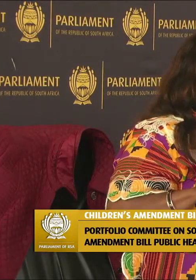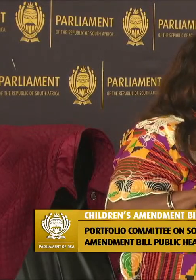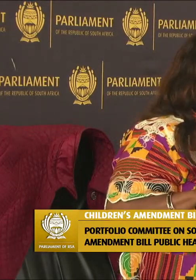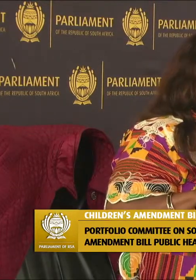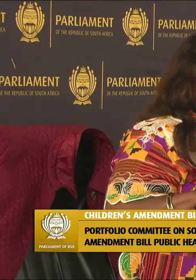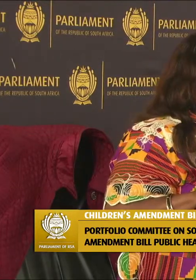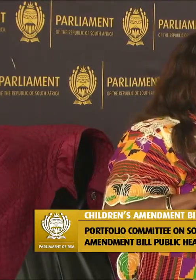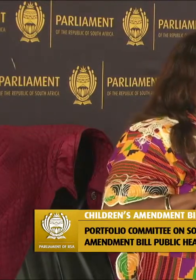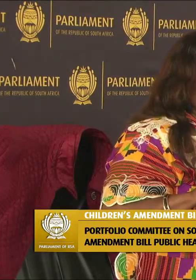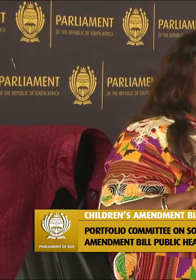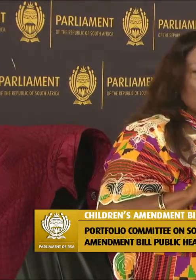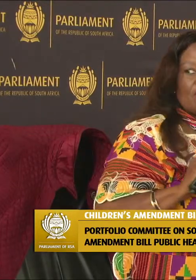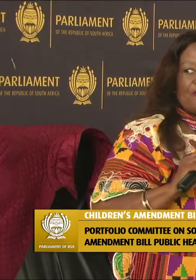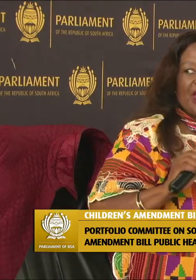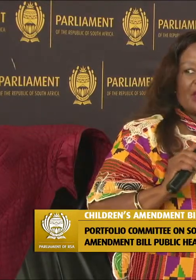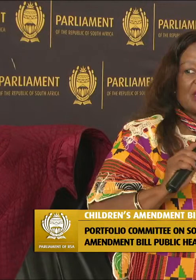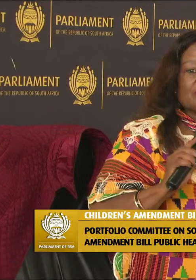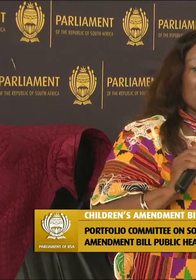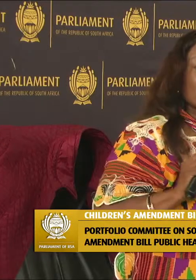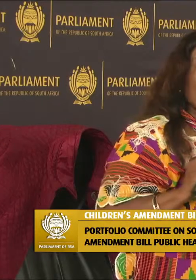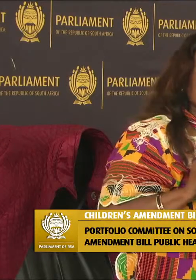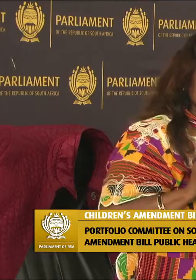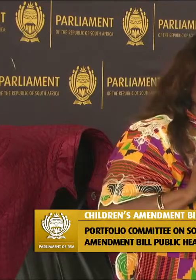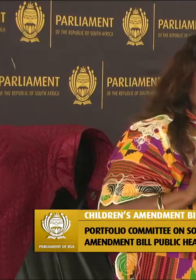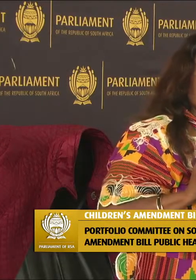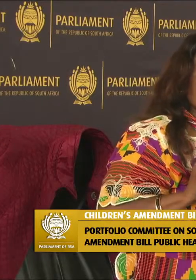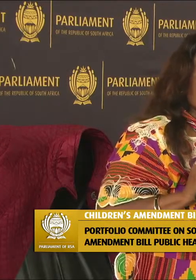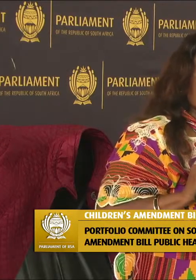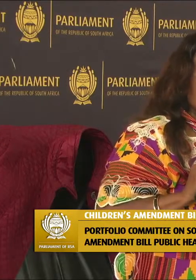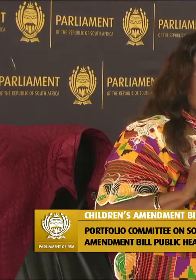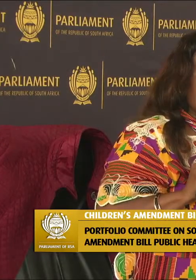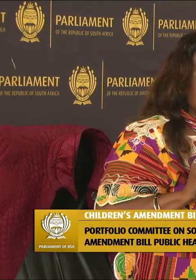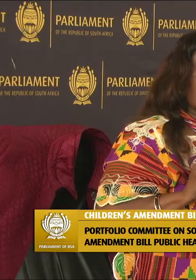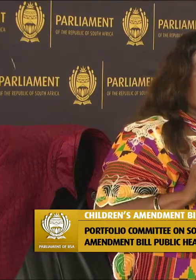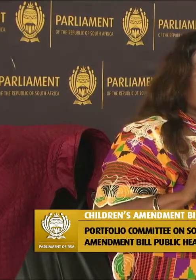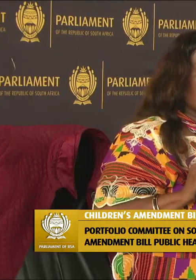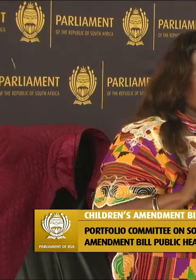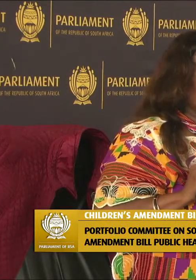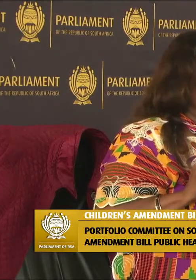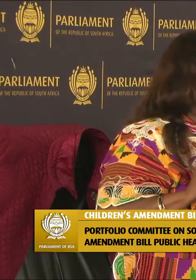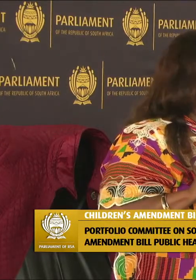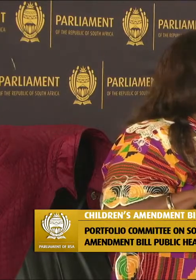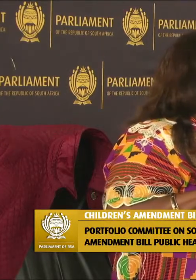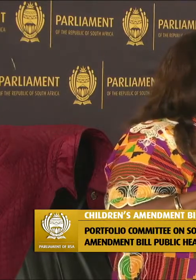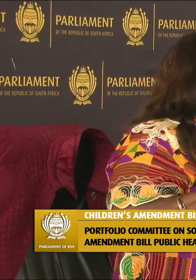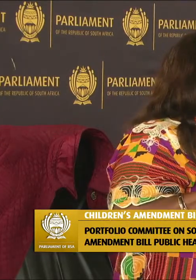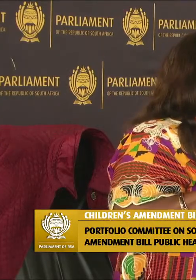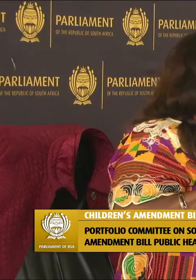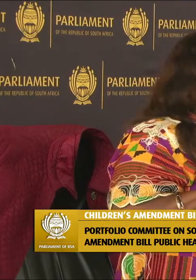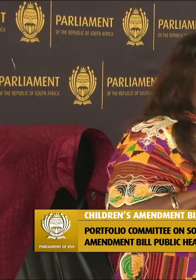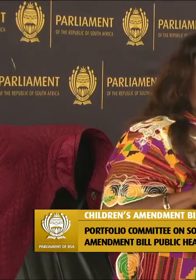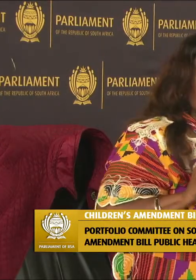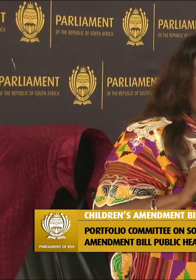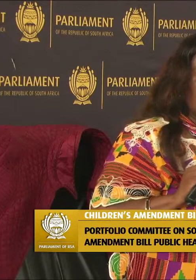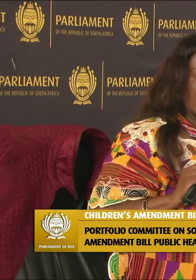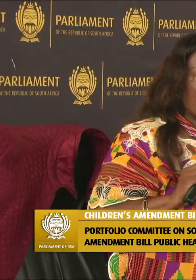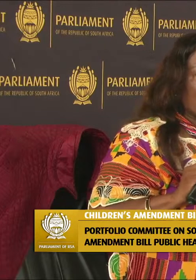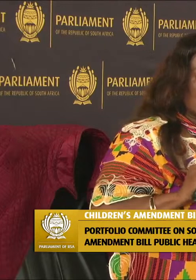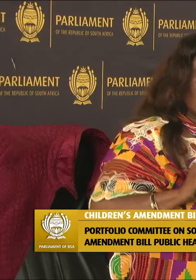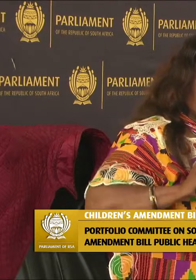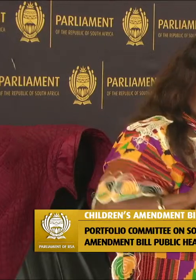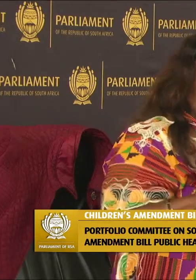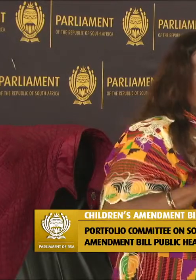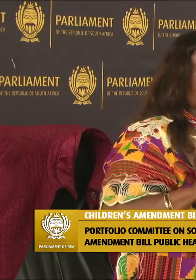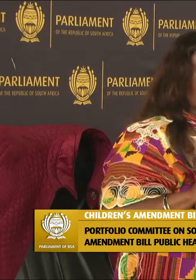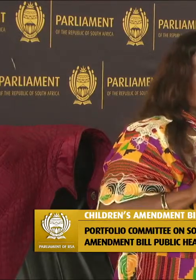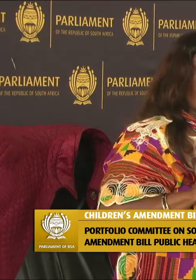us on that matter. Kufuneka ke sibe very, very cautious about my friend from another mother.